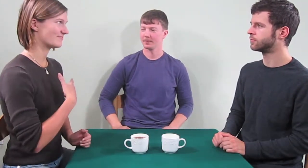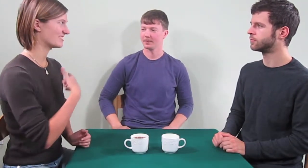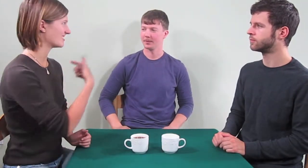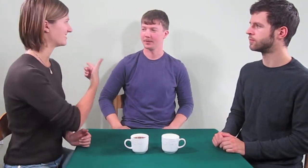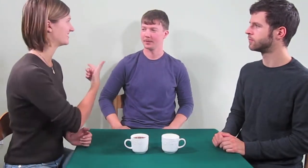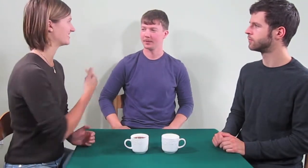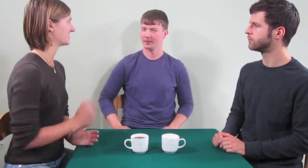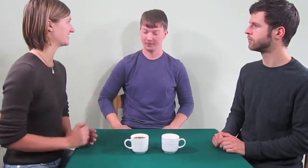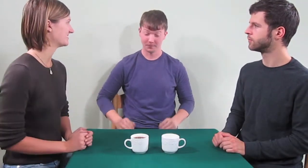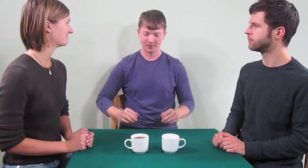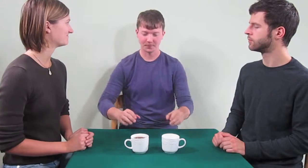Mise tusa.